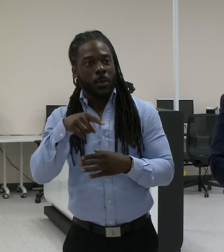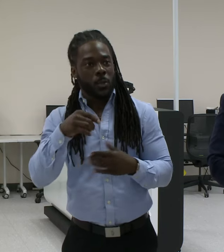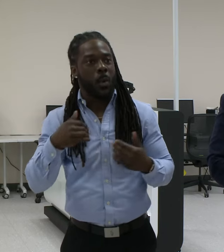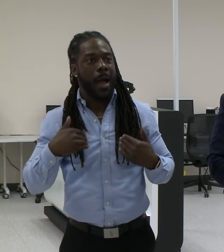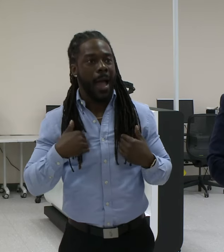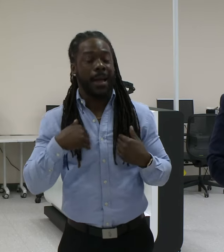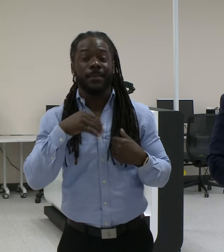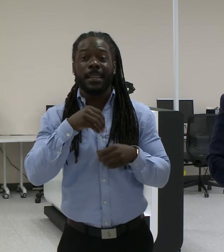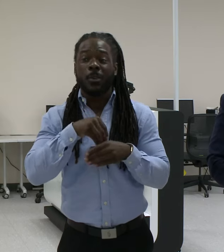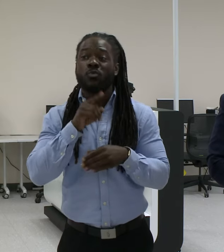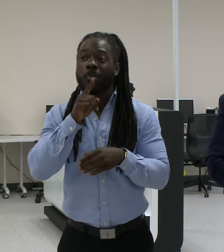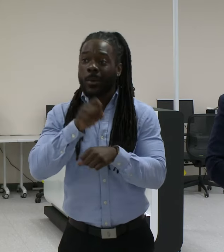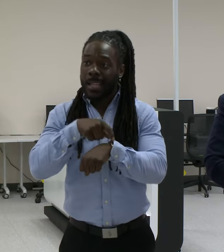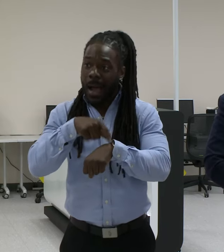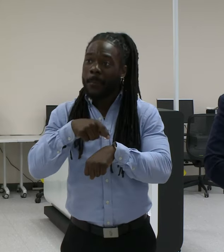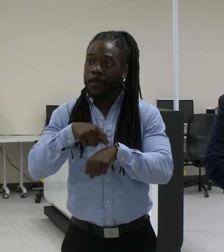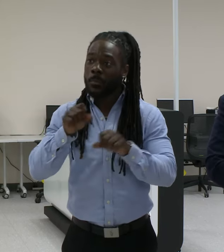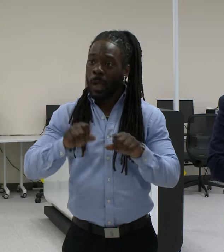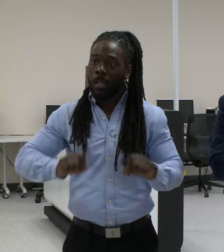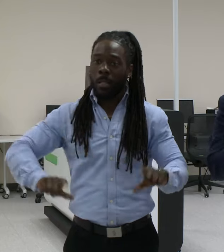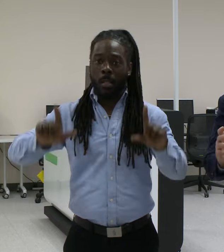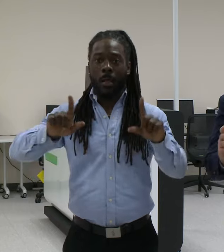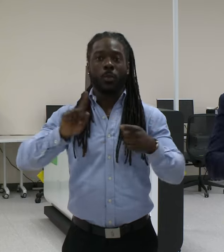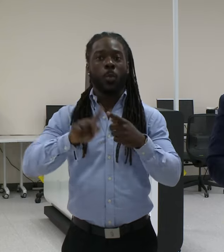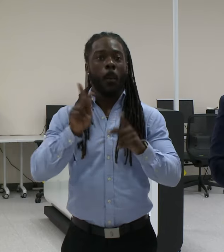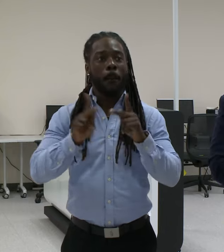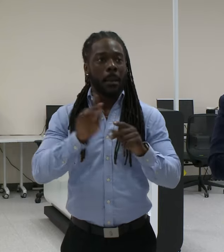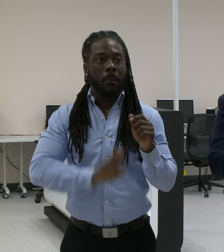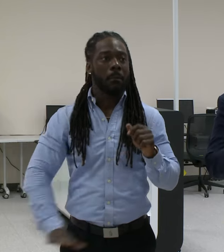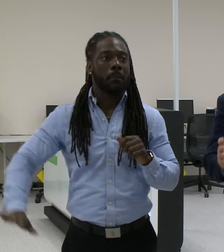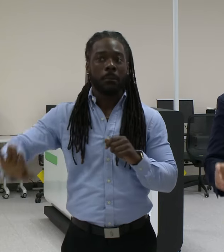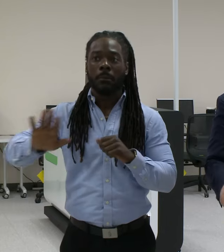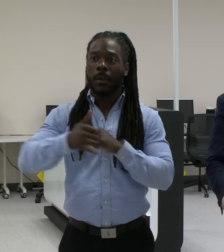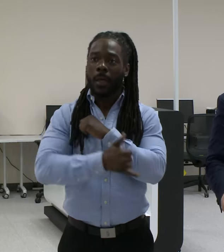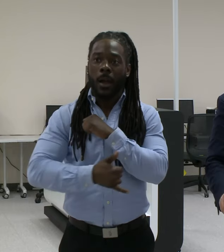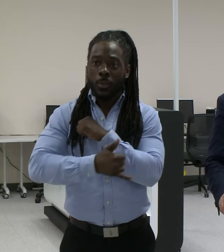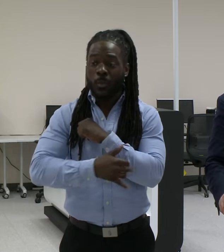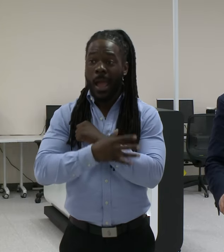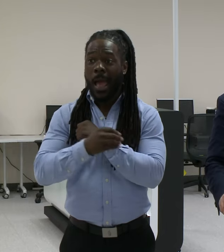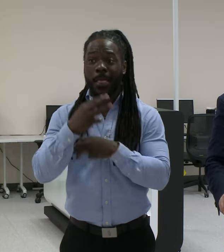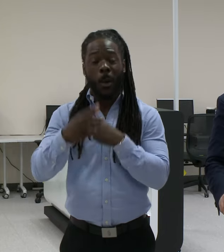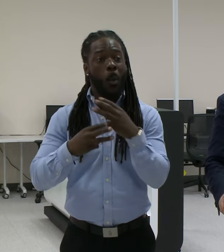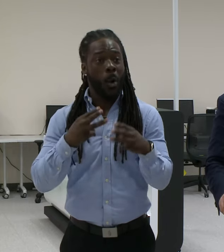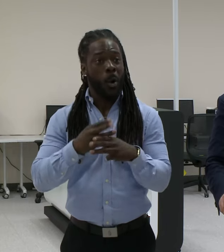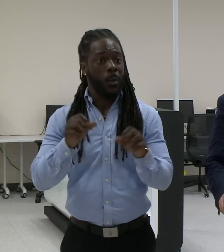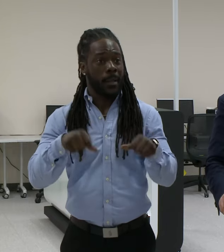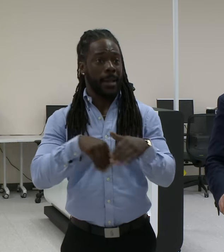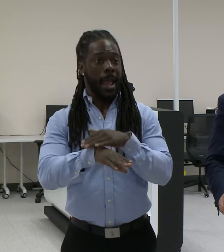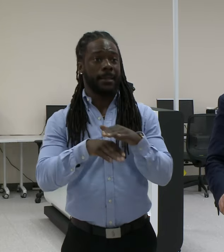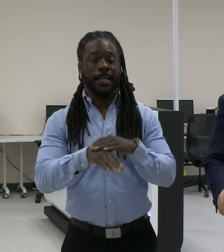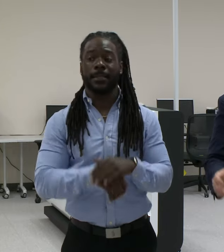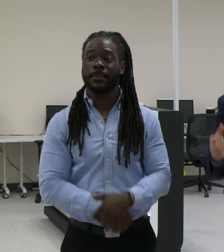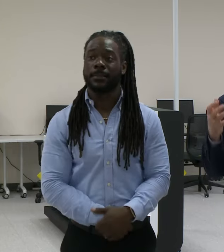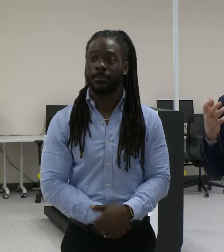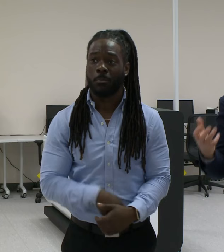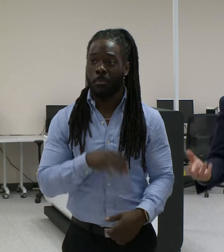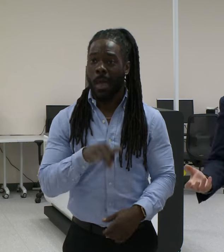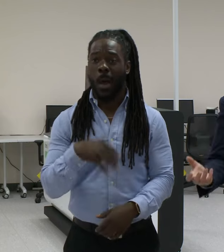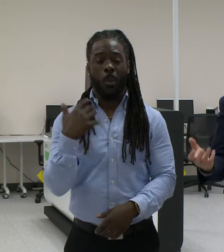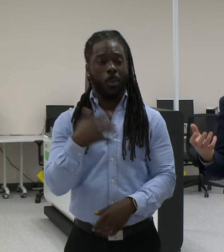in real time to people across the country, and in fact, people across the world can access it. That is